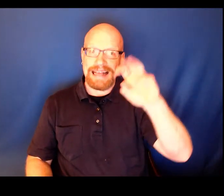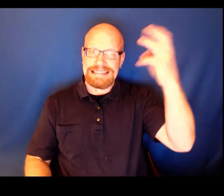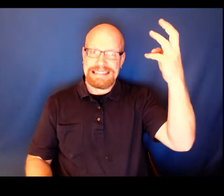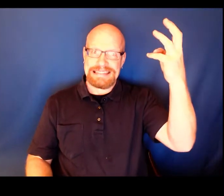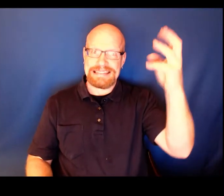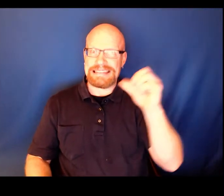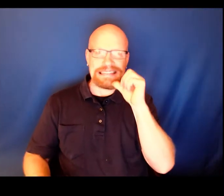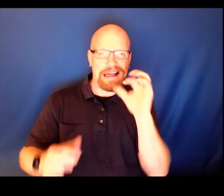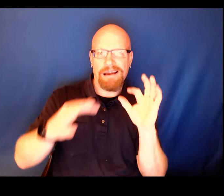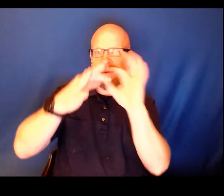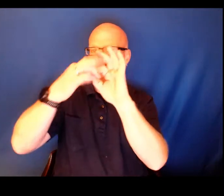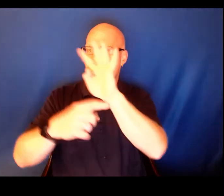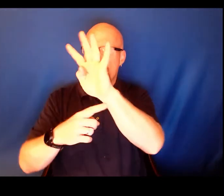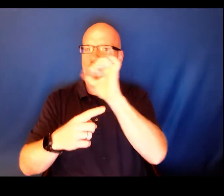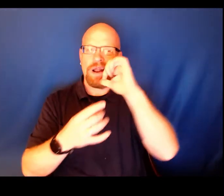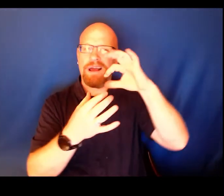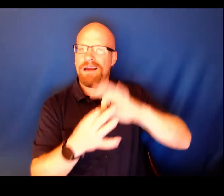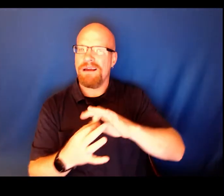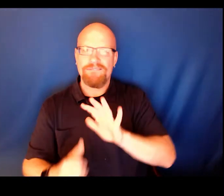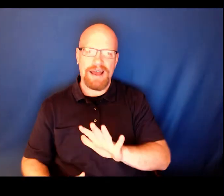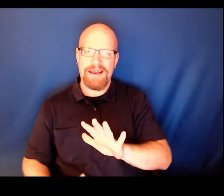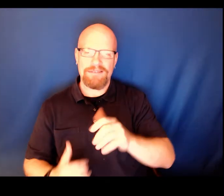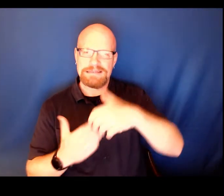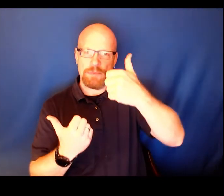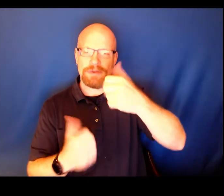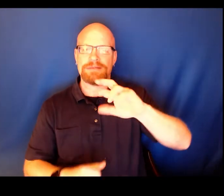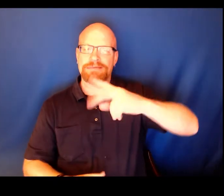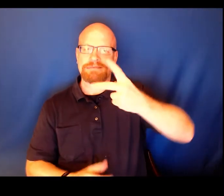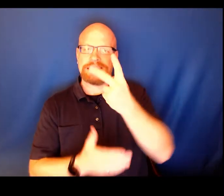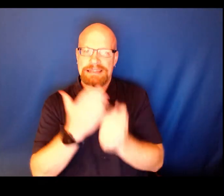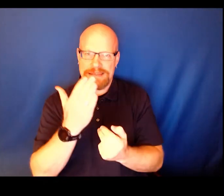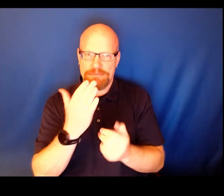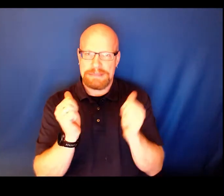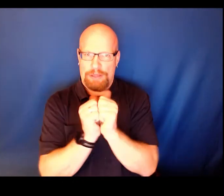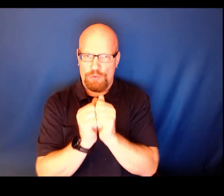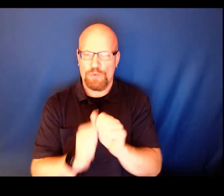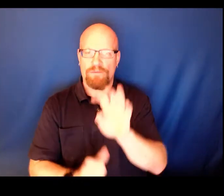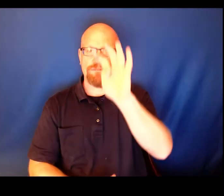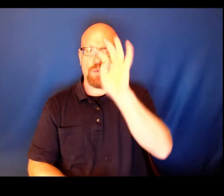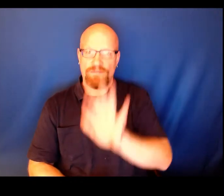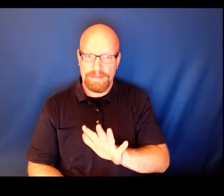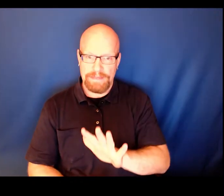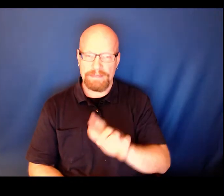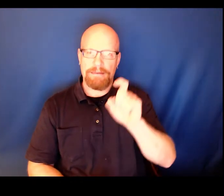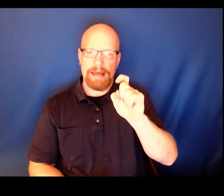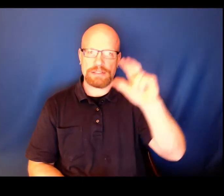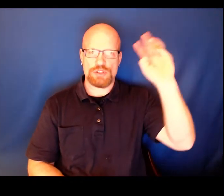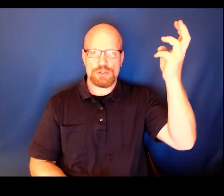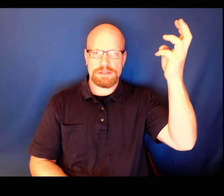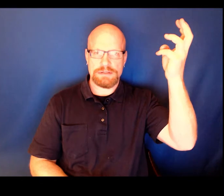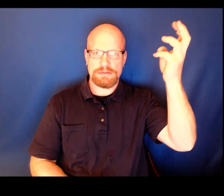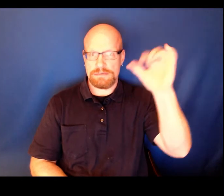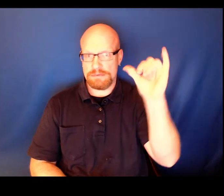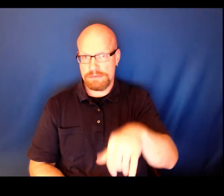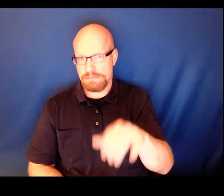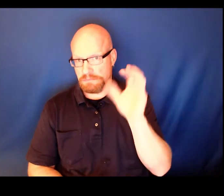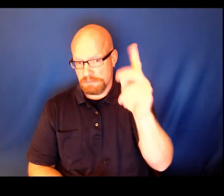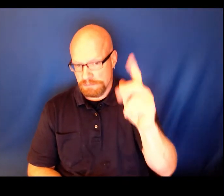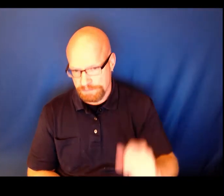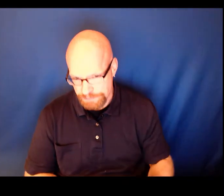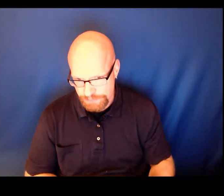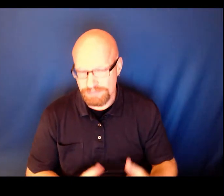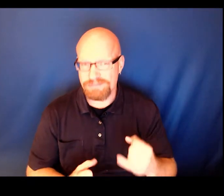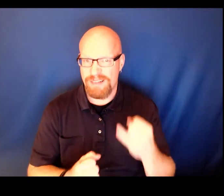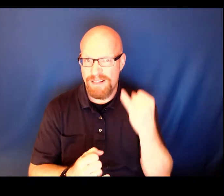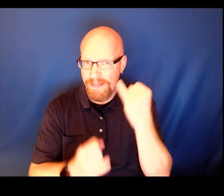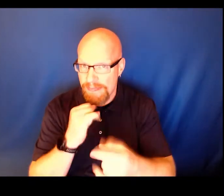Now 4/5. Now x to the 6th power is not with the 4 only, with the 5 only. It's 4/5